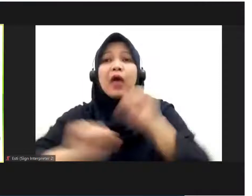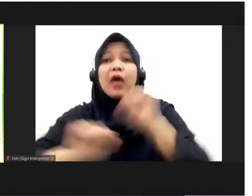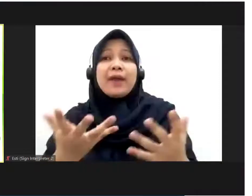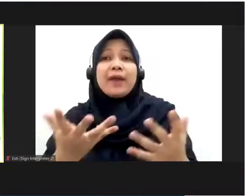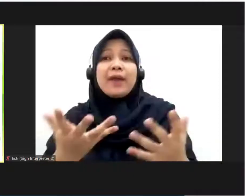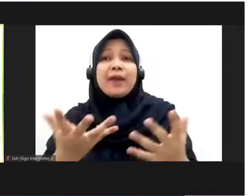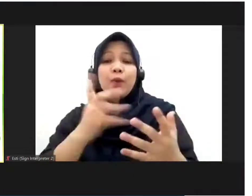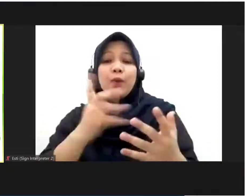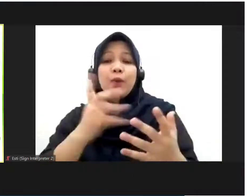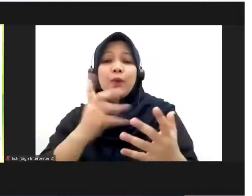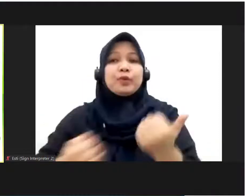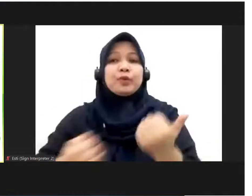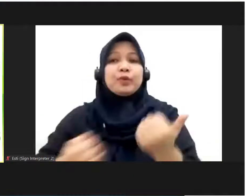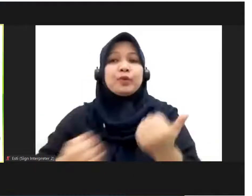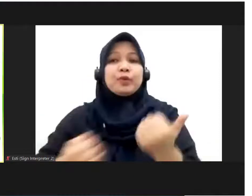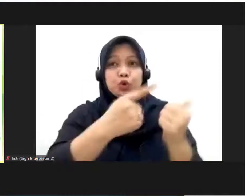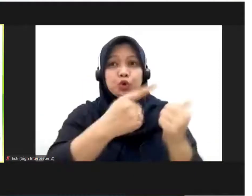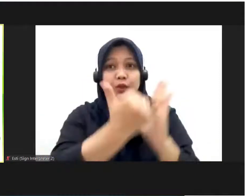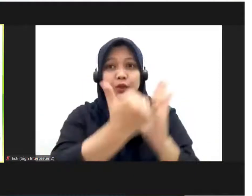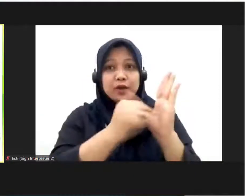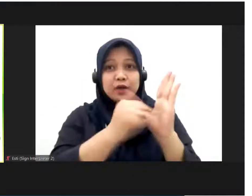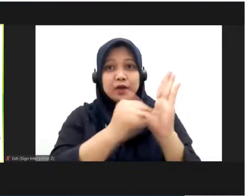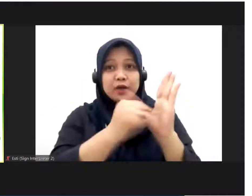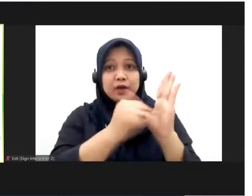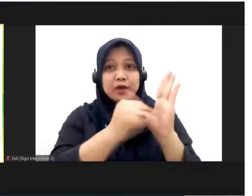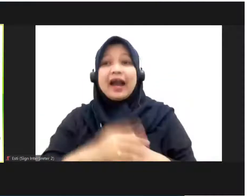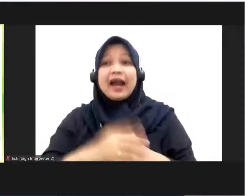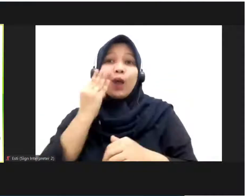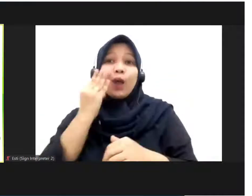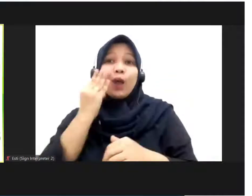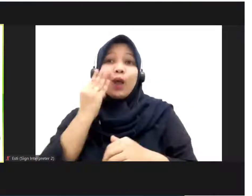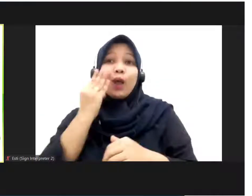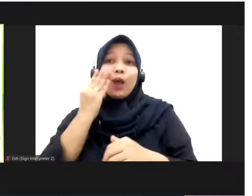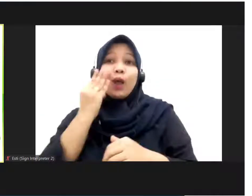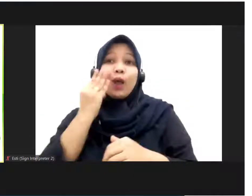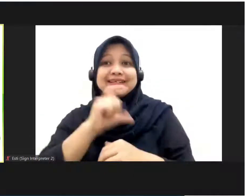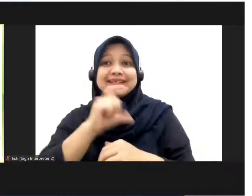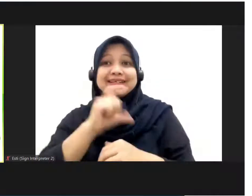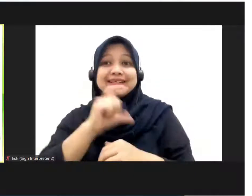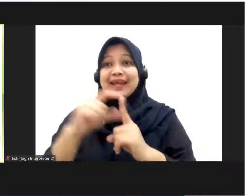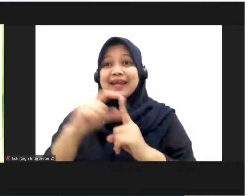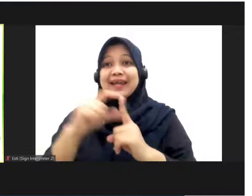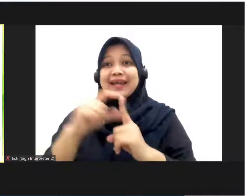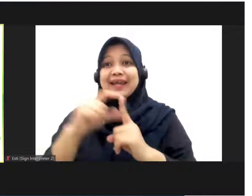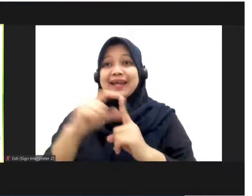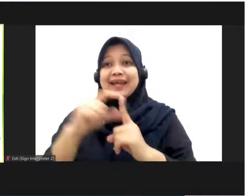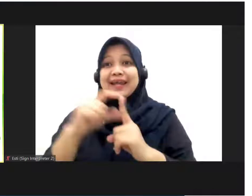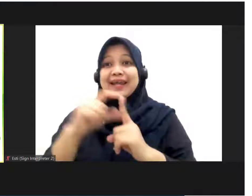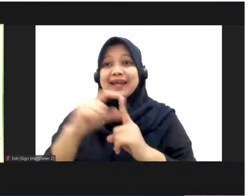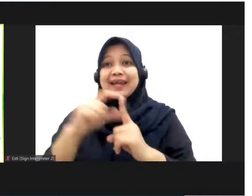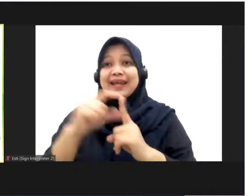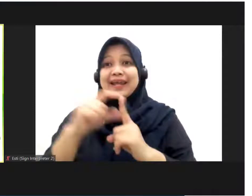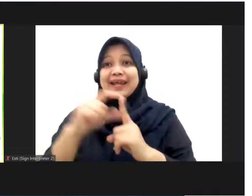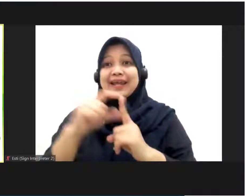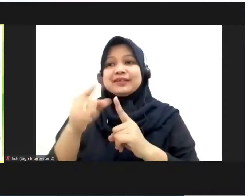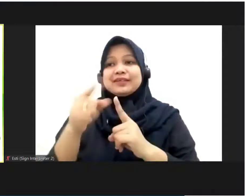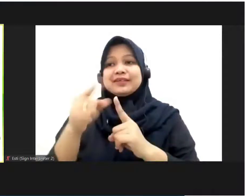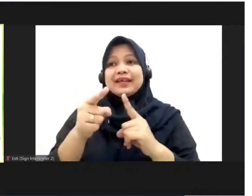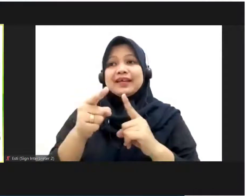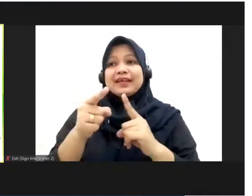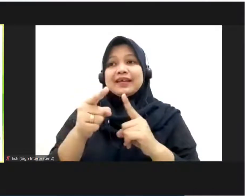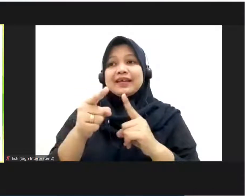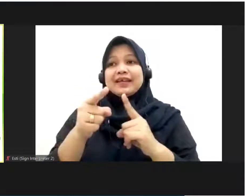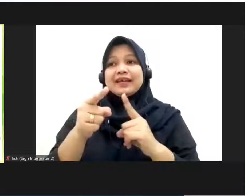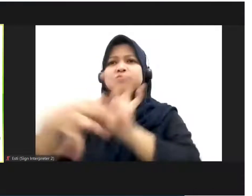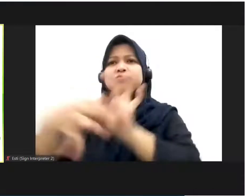roles? In our experience in CDP, being a member of so many networks in